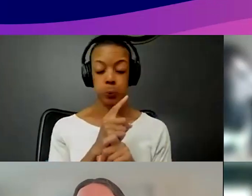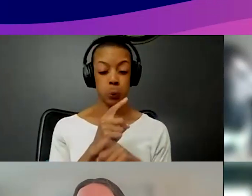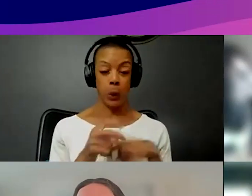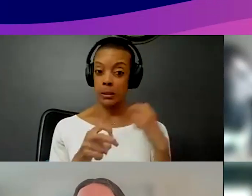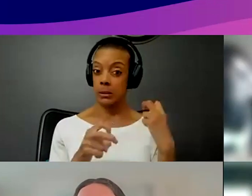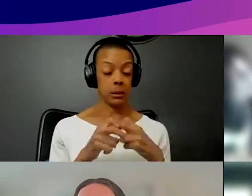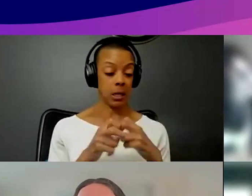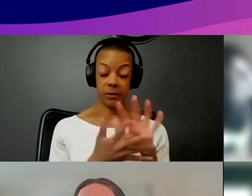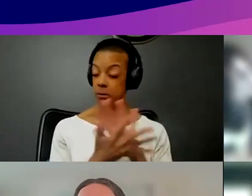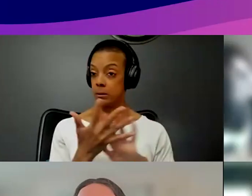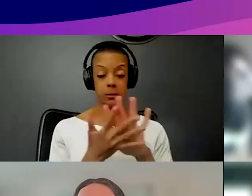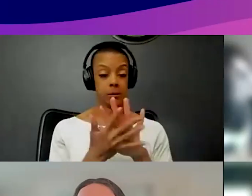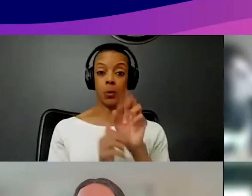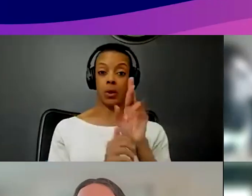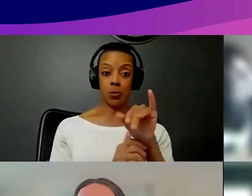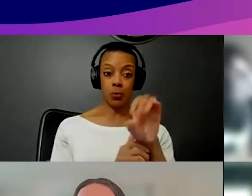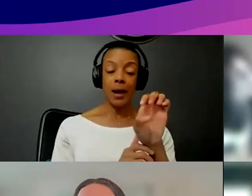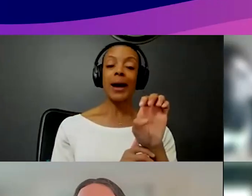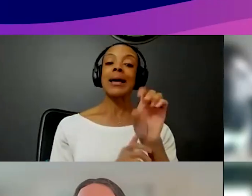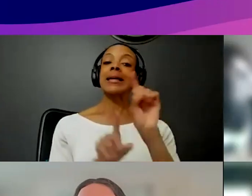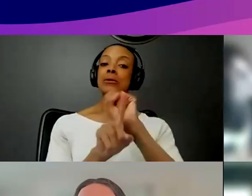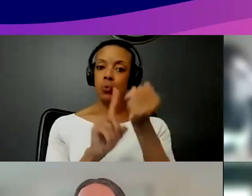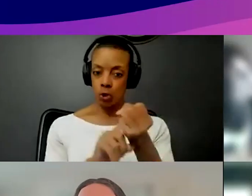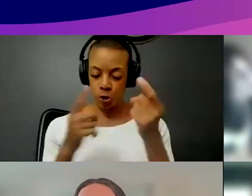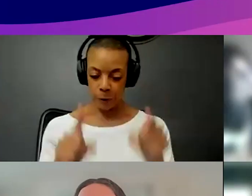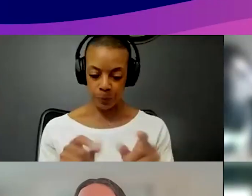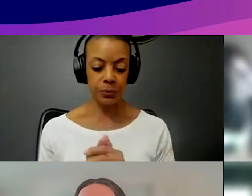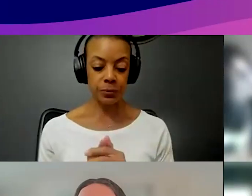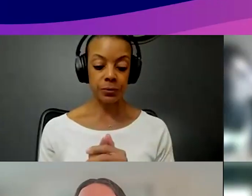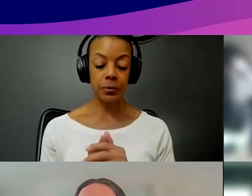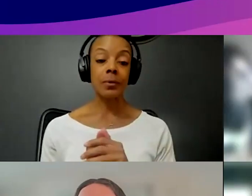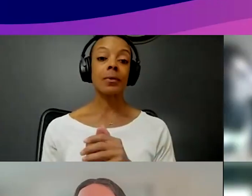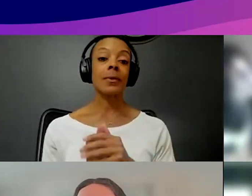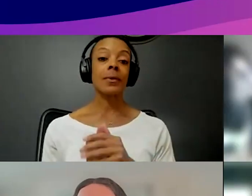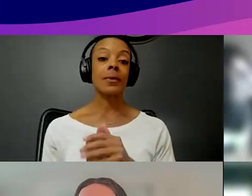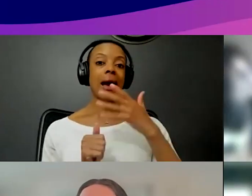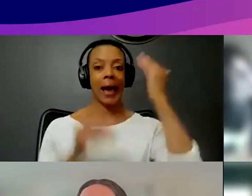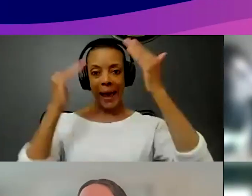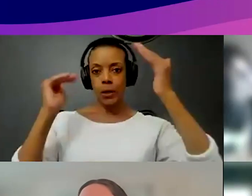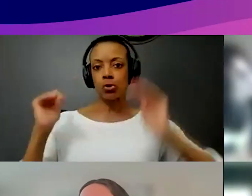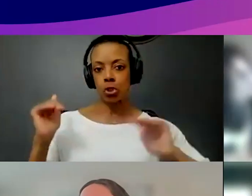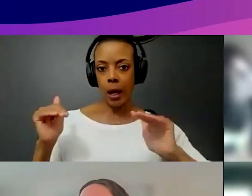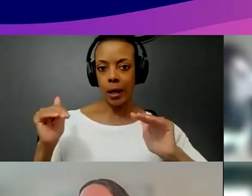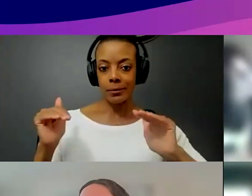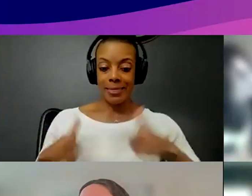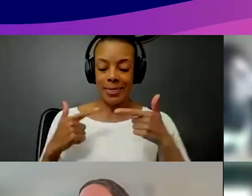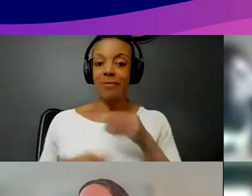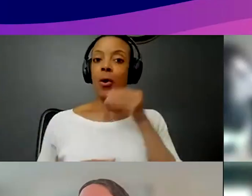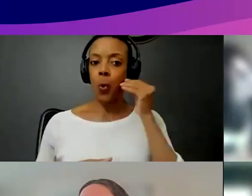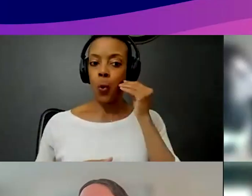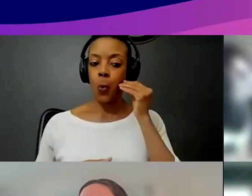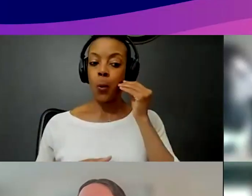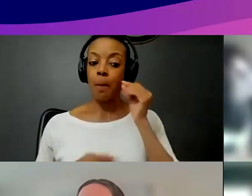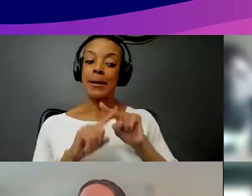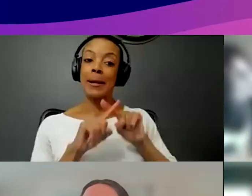with Rise is the scenario in which um, an adult child is living at home and dependent